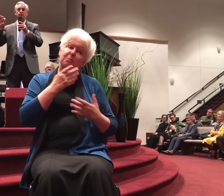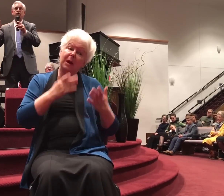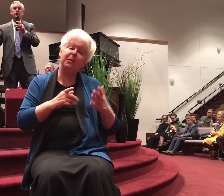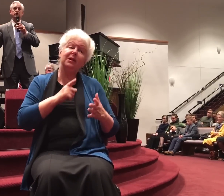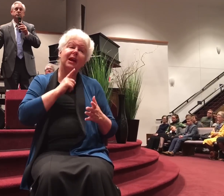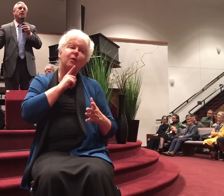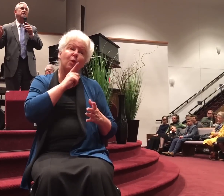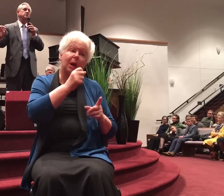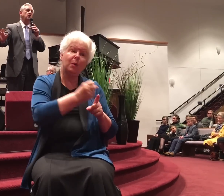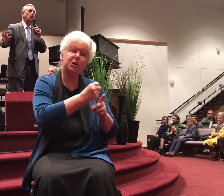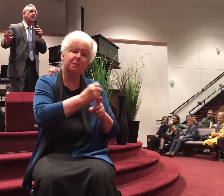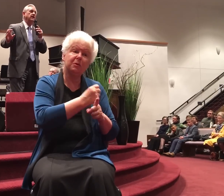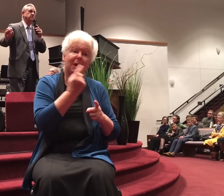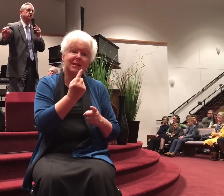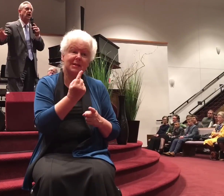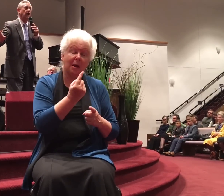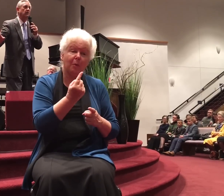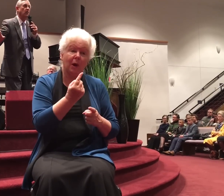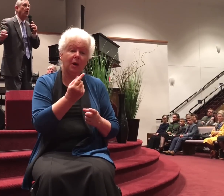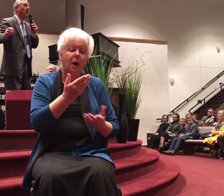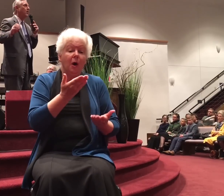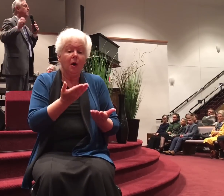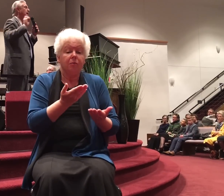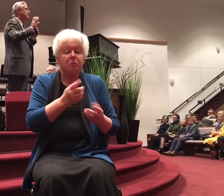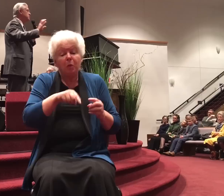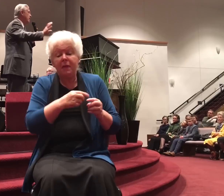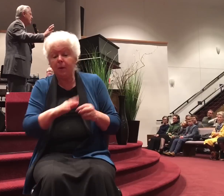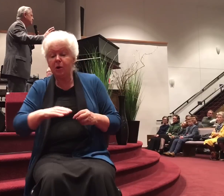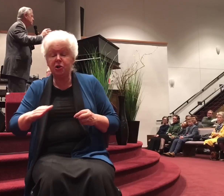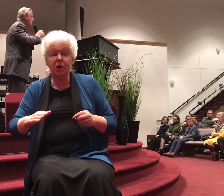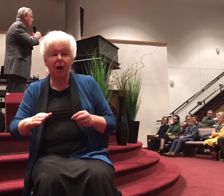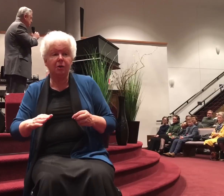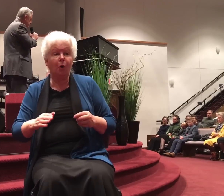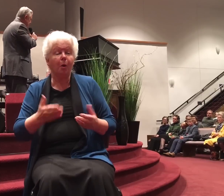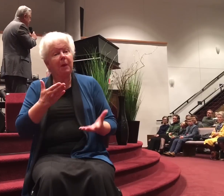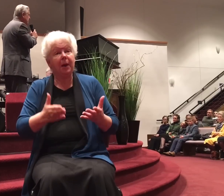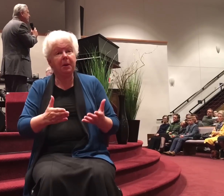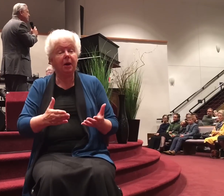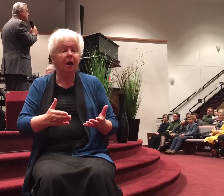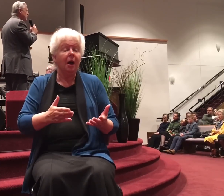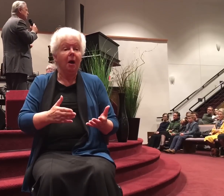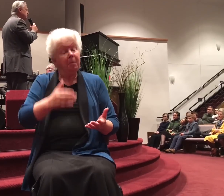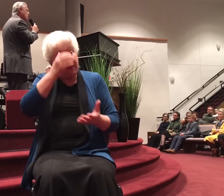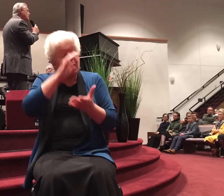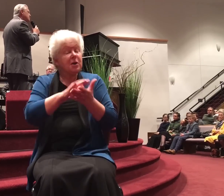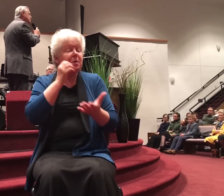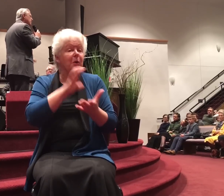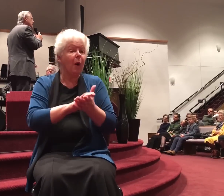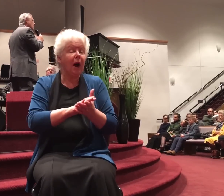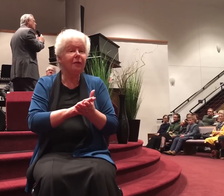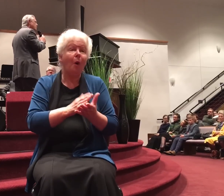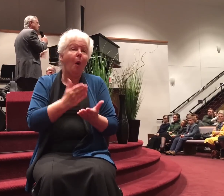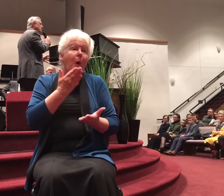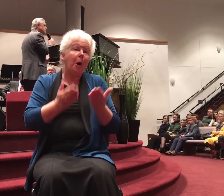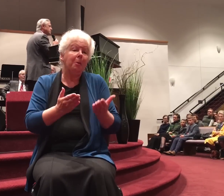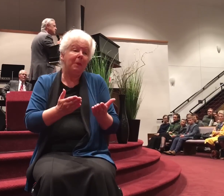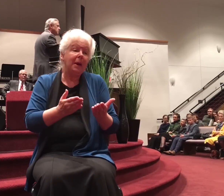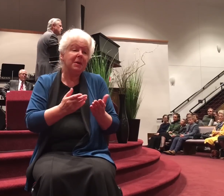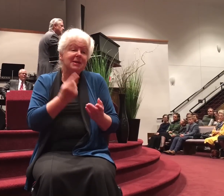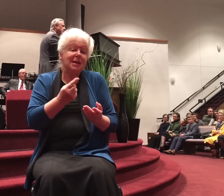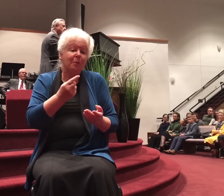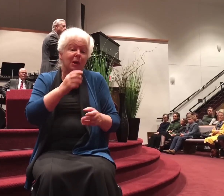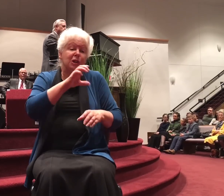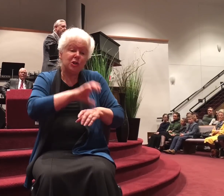were abused by someone as a child, or by a spouse, or sometimes even in church they were mistreated or